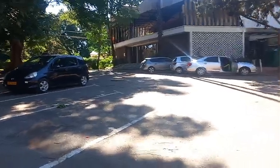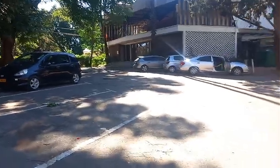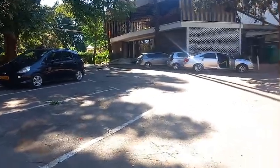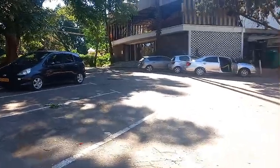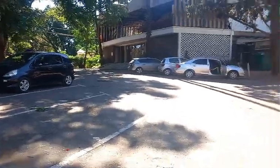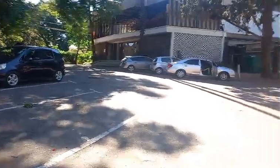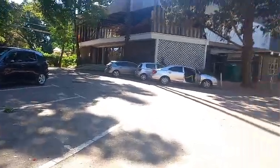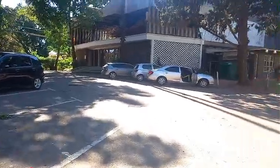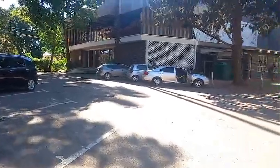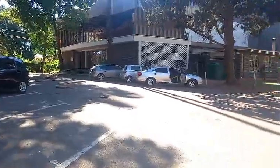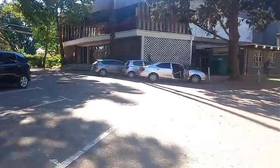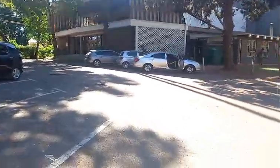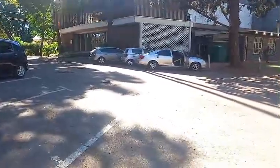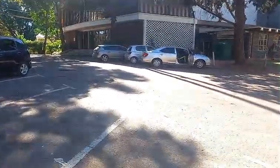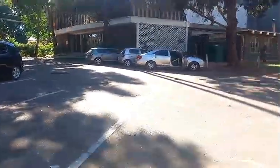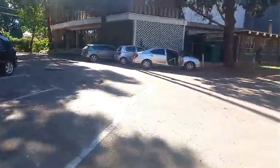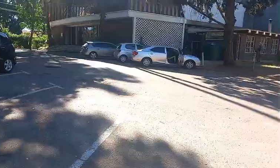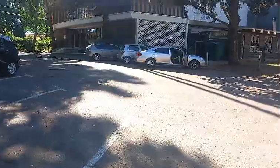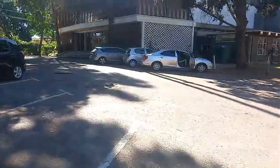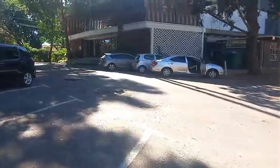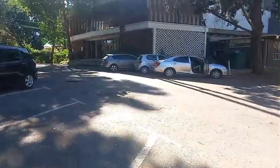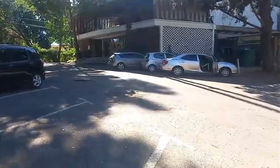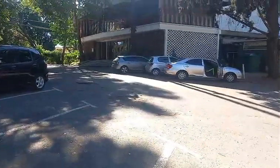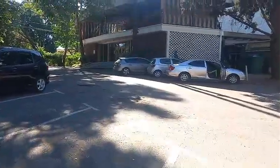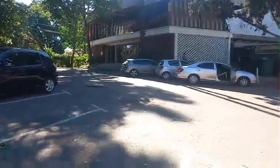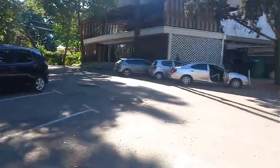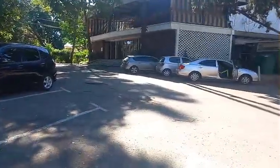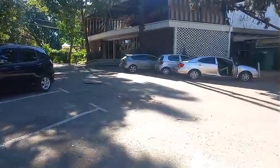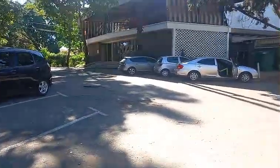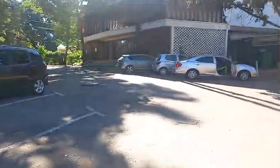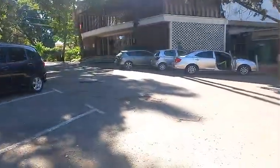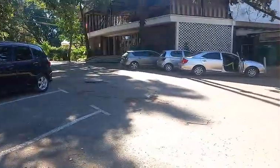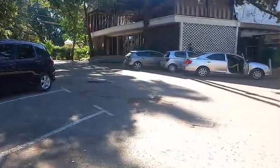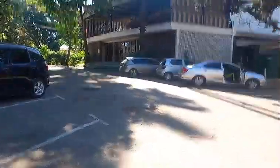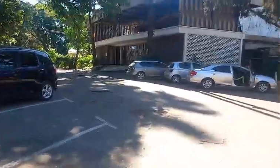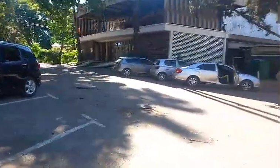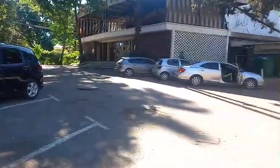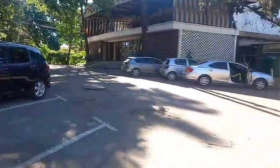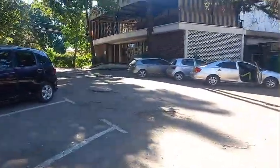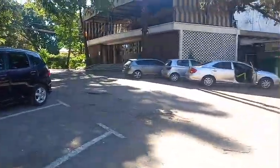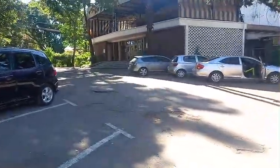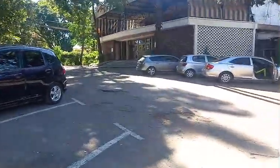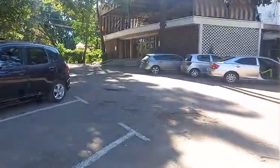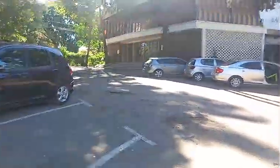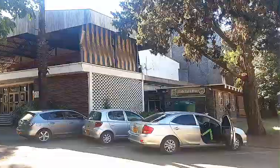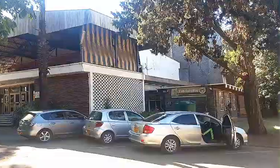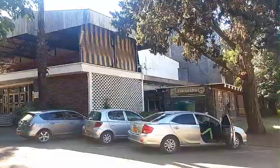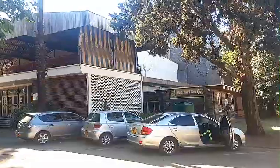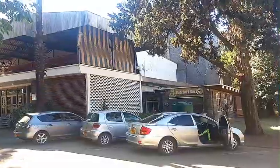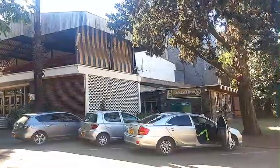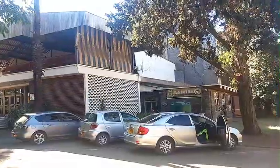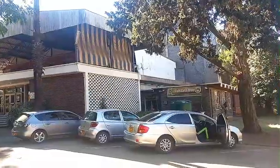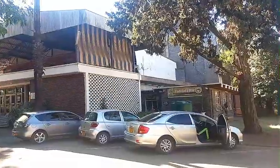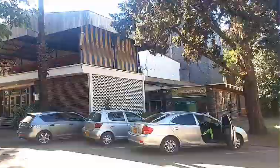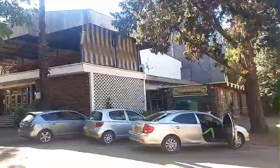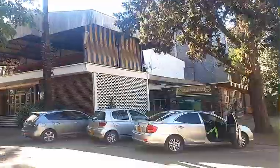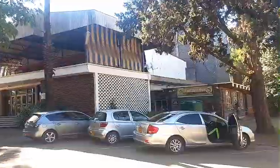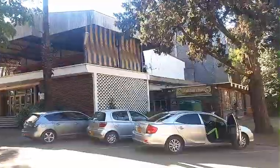always supported the arts. And you know that Bulawayo is known for its arts and the